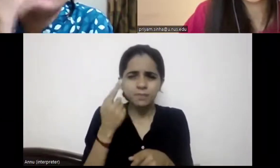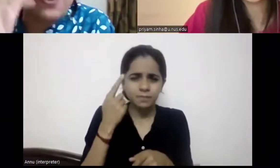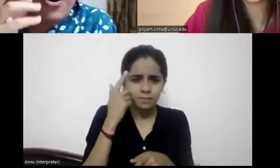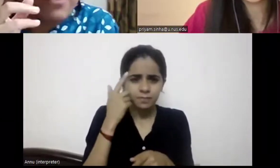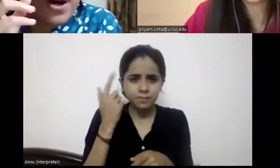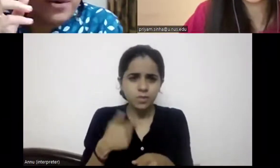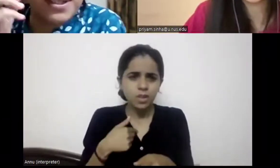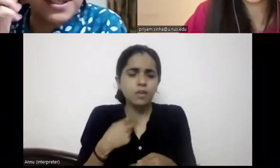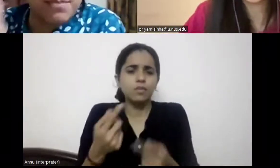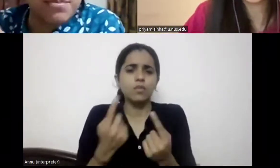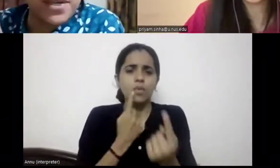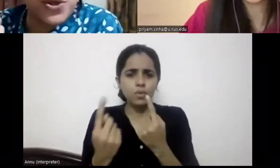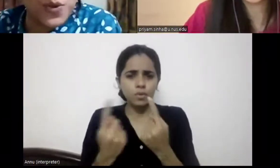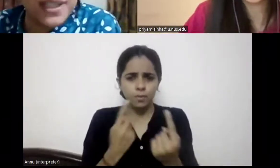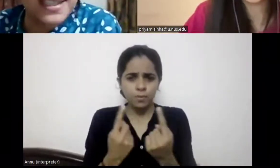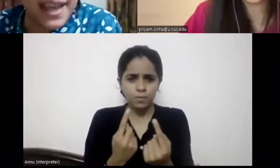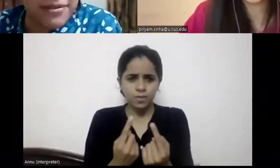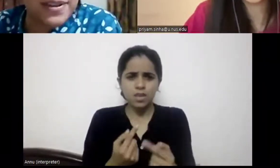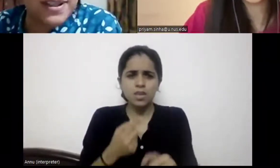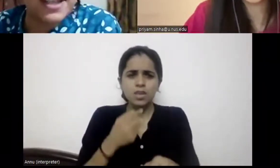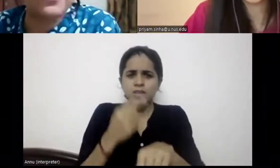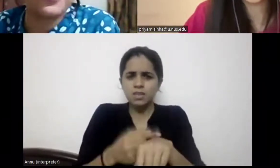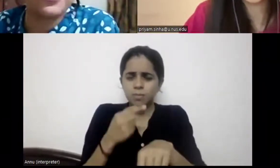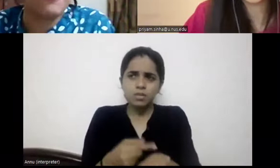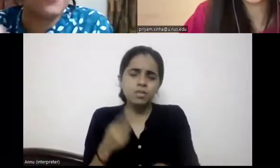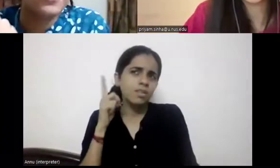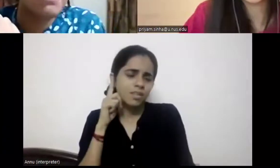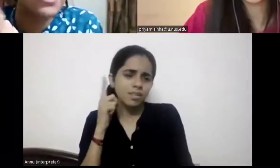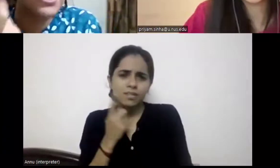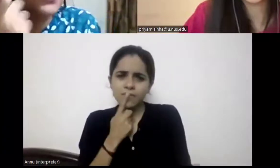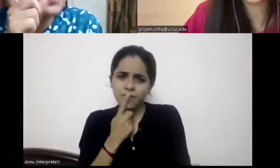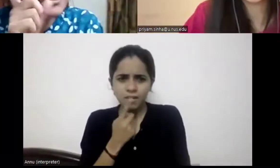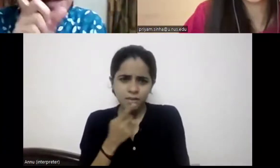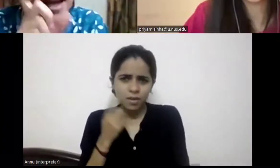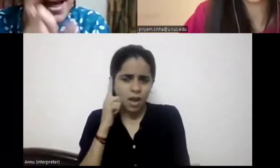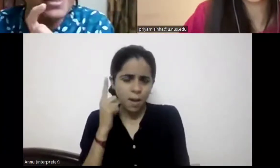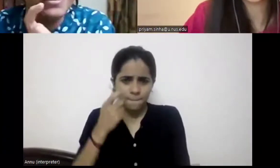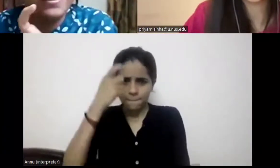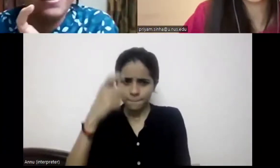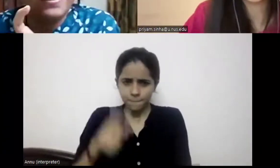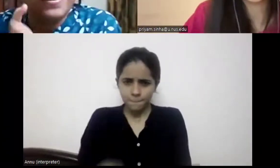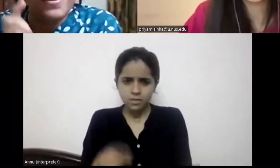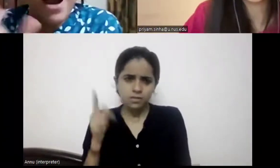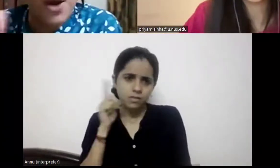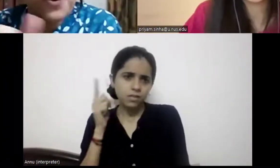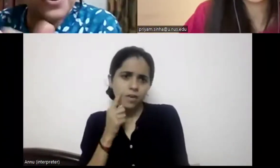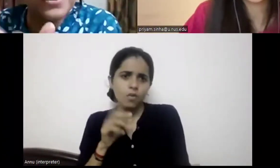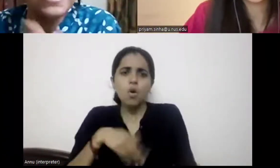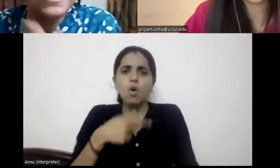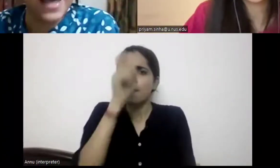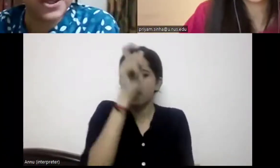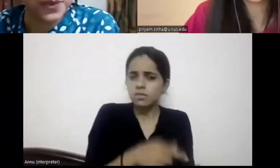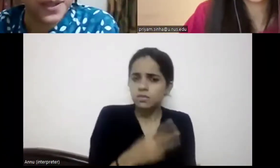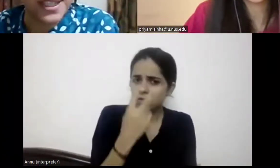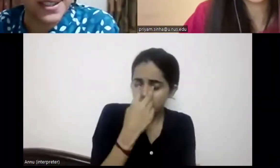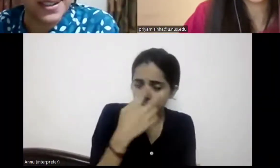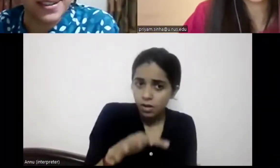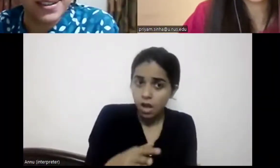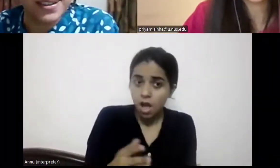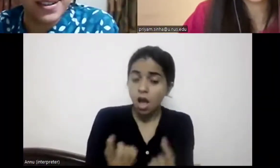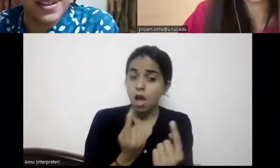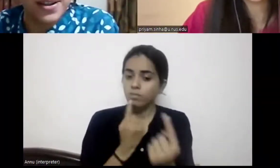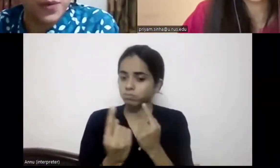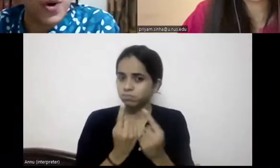if you talk about somebody who is deaf, if you talk about somebody who is blind, how would they interact with each